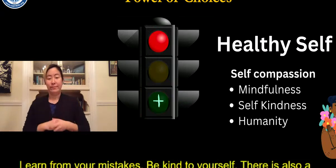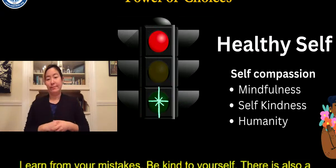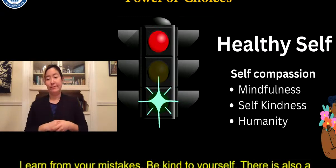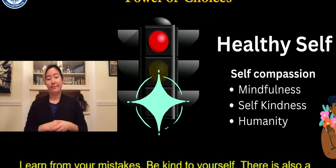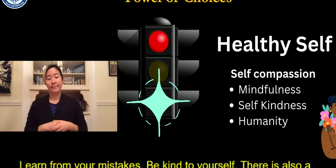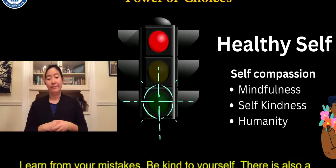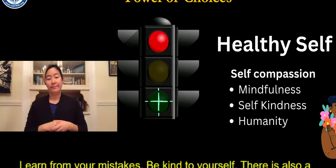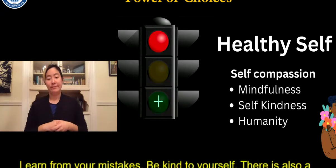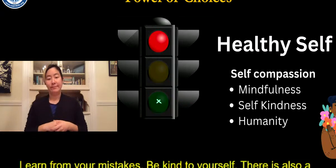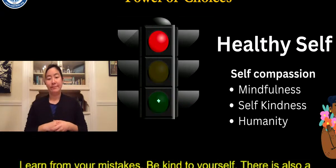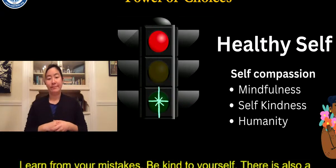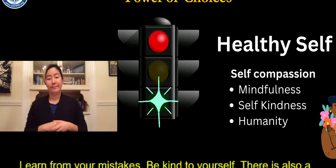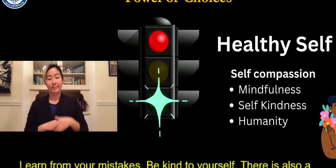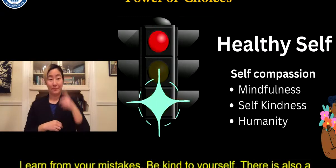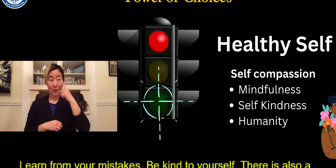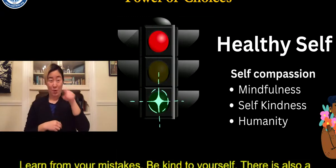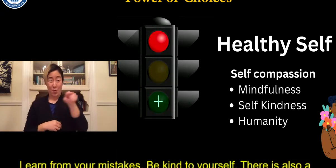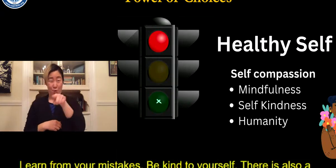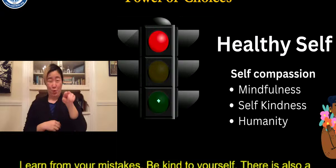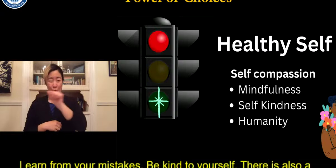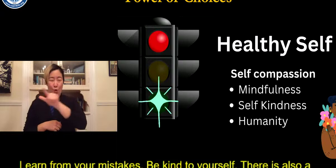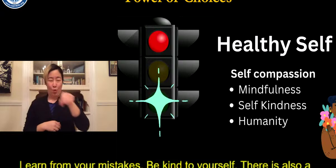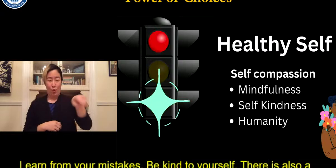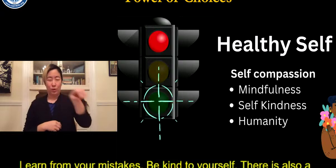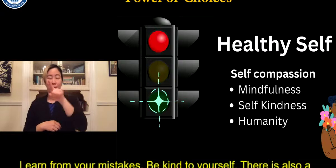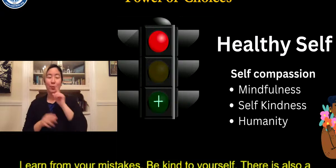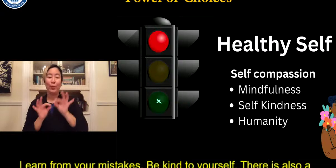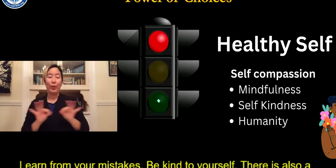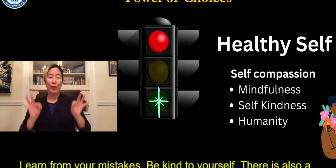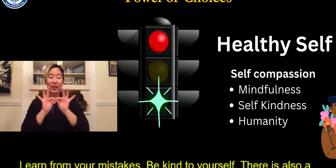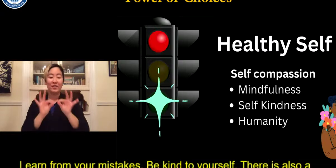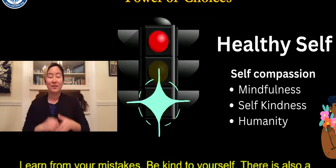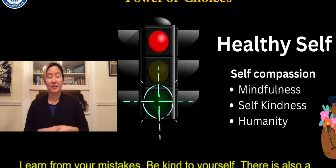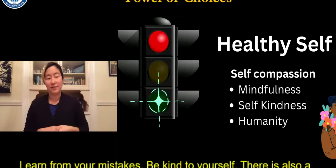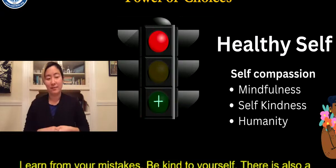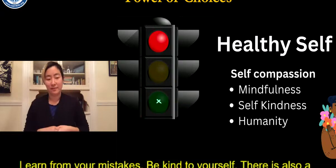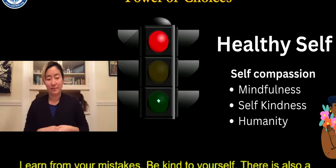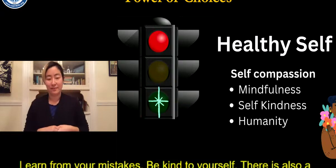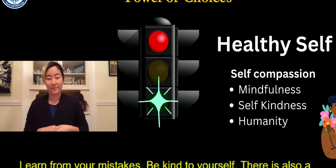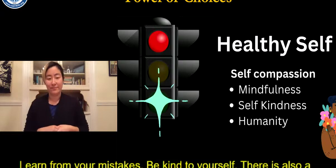kindness so that we can be a healthy self.